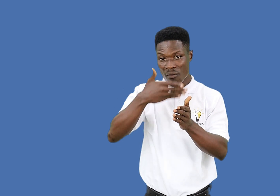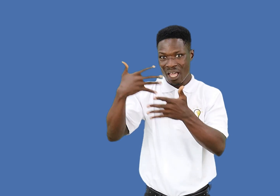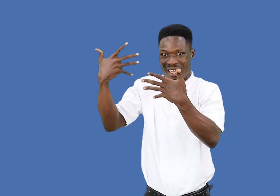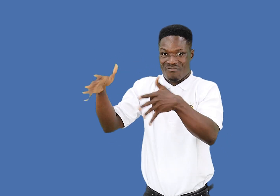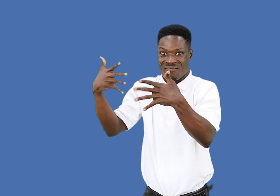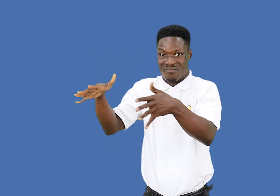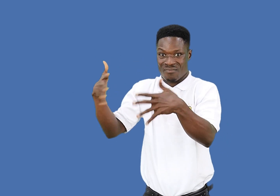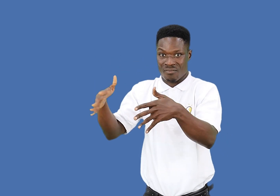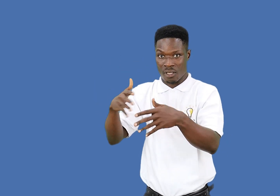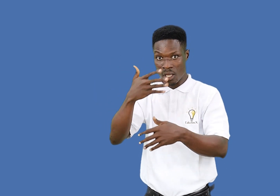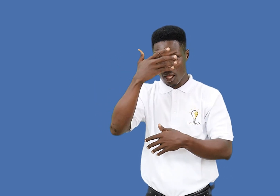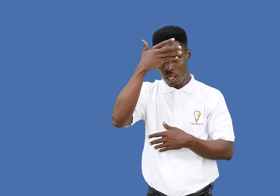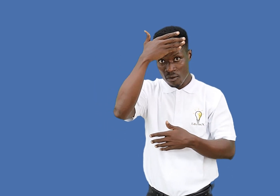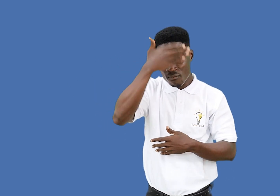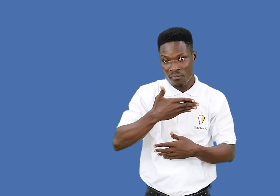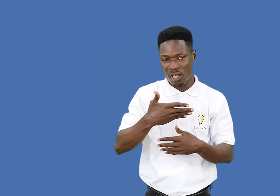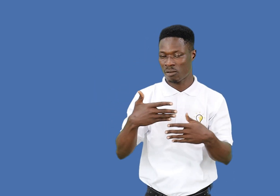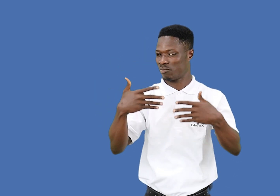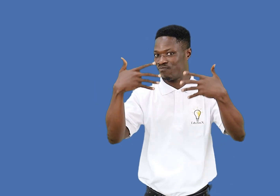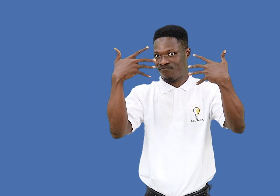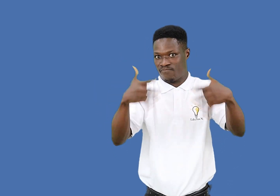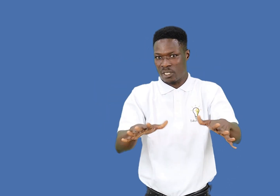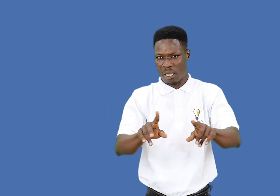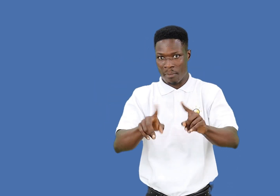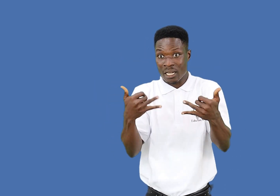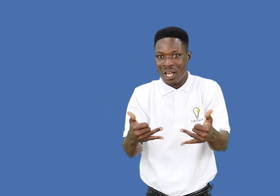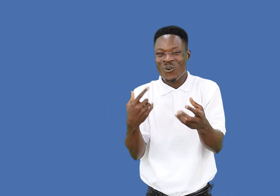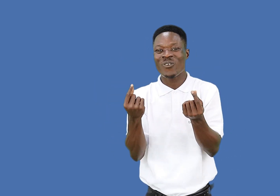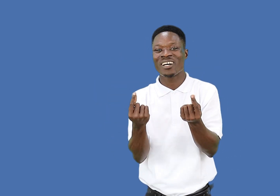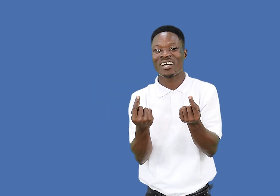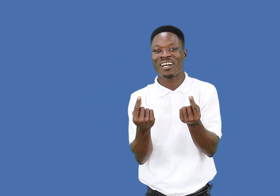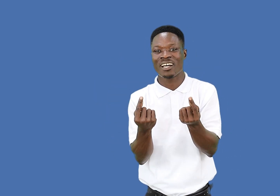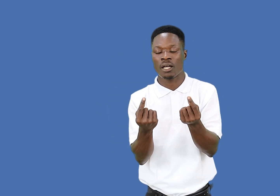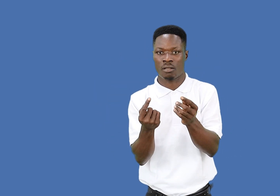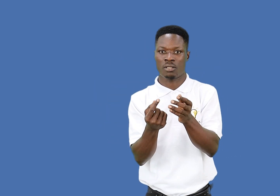we are done with the front view of the system unit. But now, what's next?